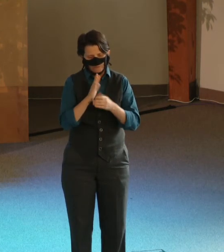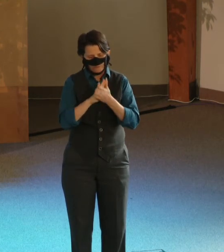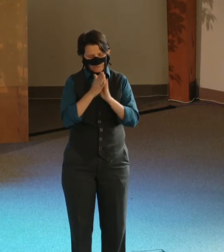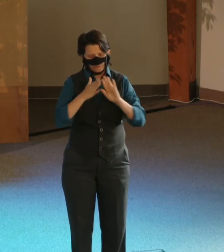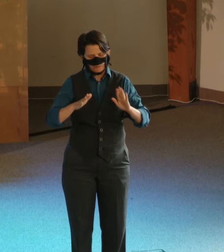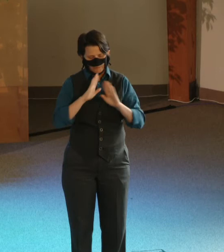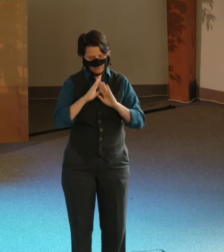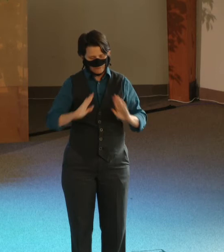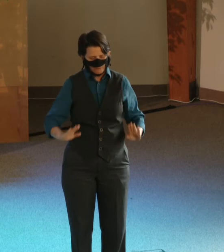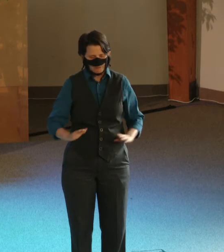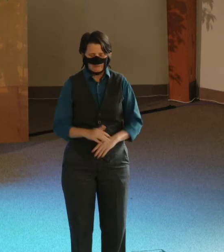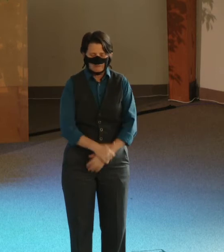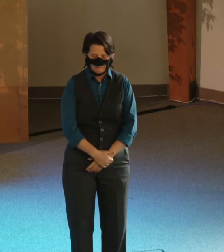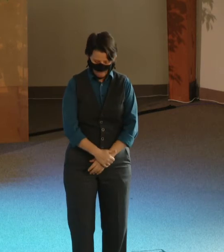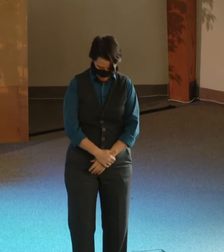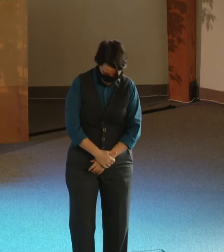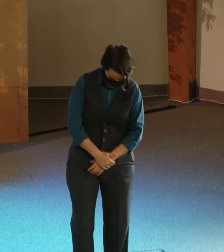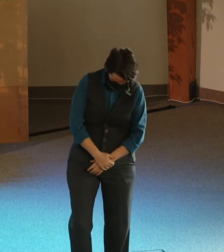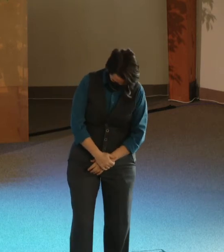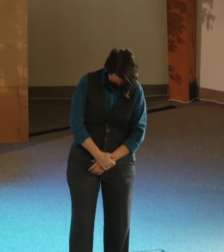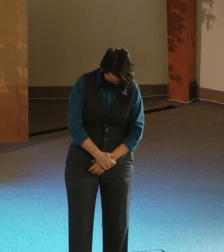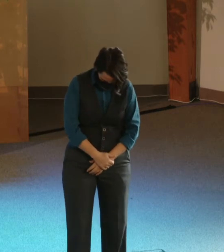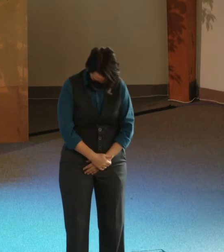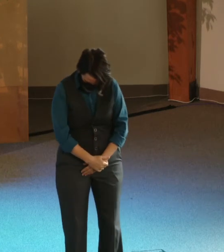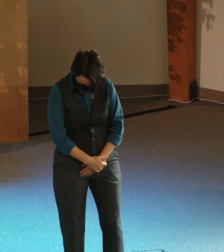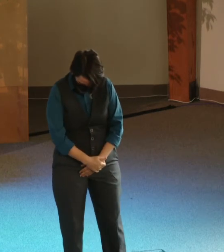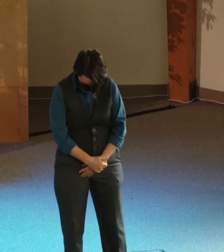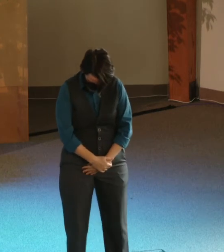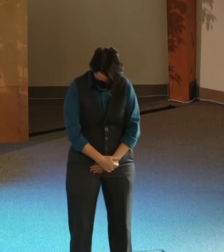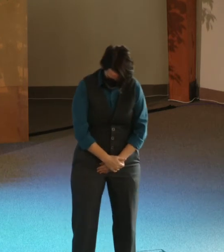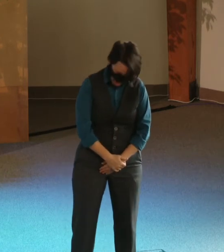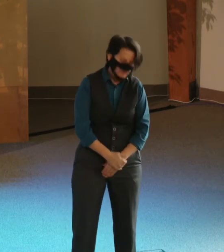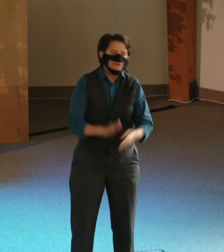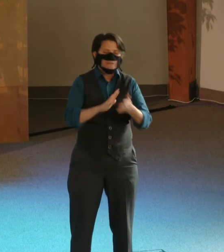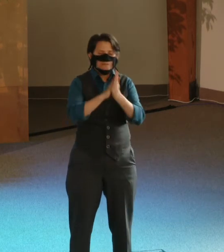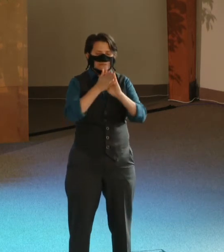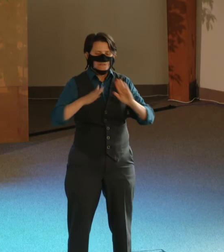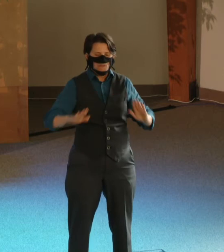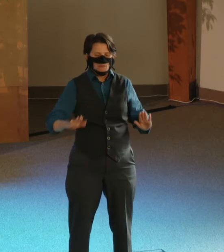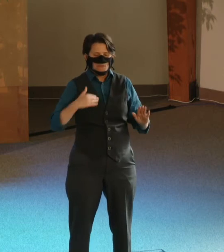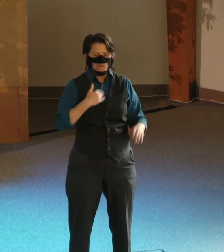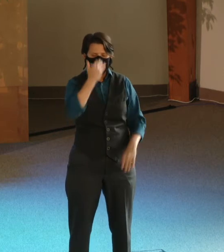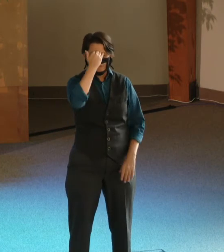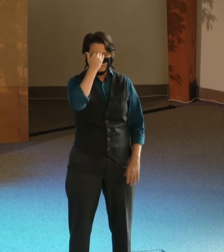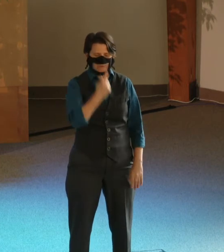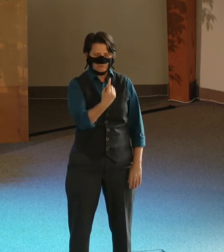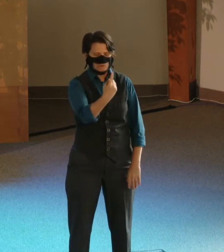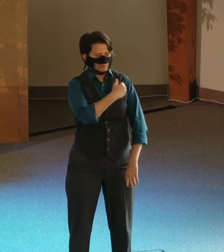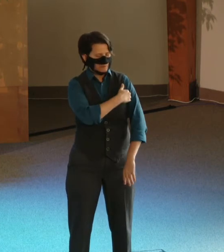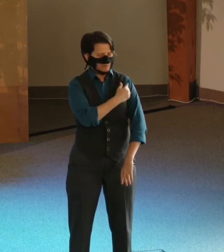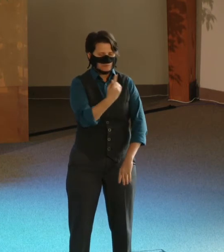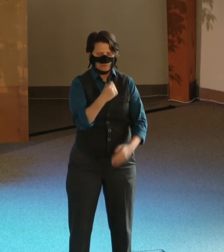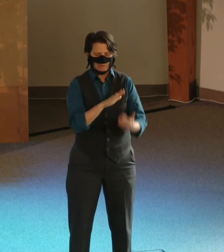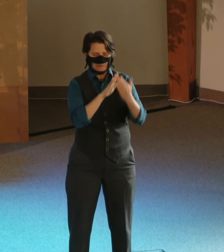Peace, be still. And know that there is one power and one presence active in the